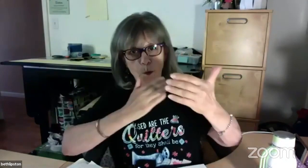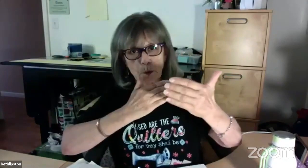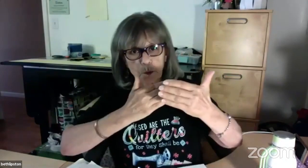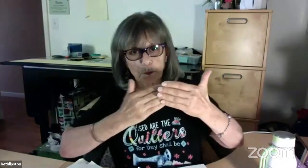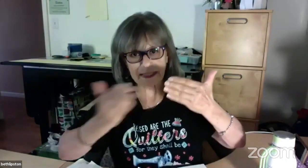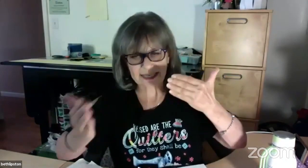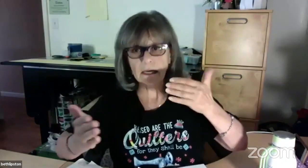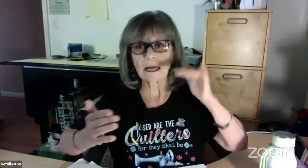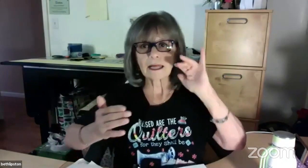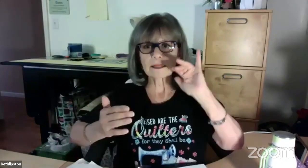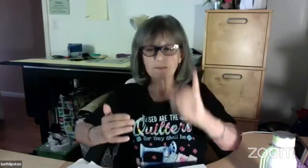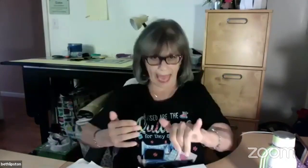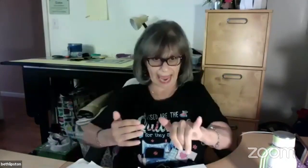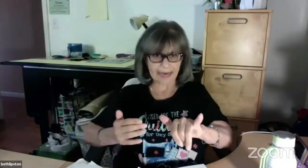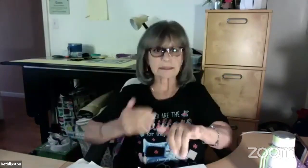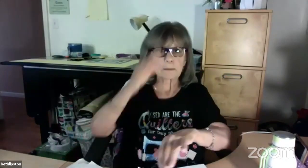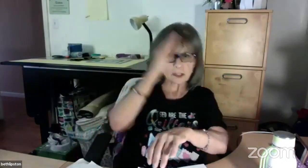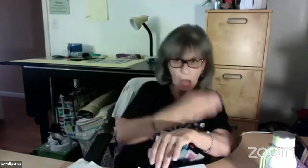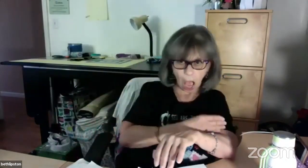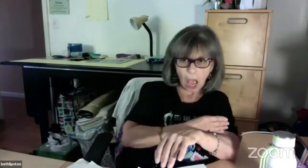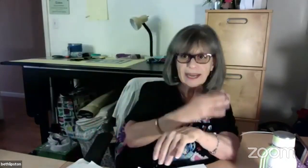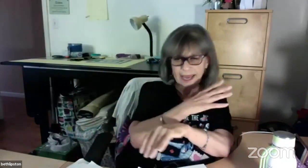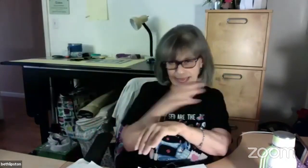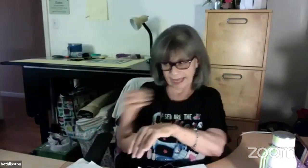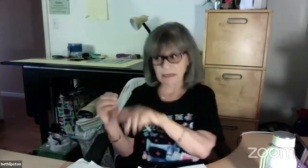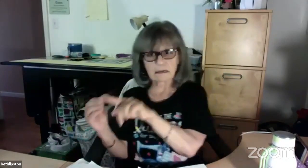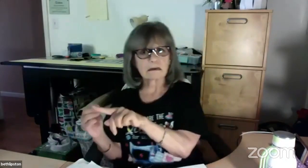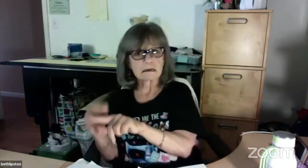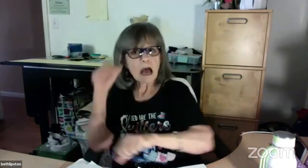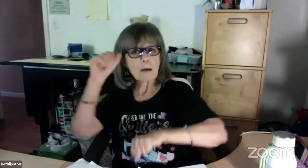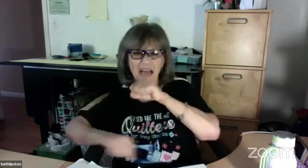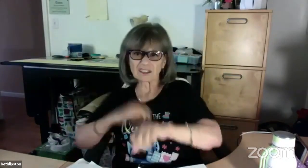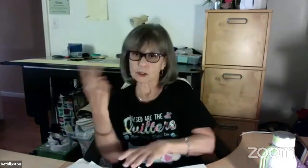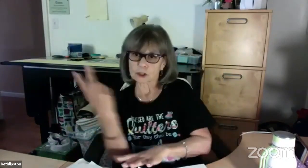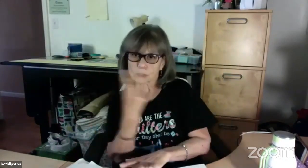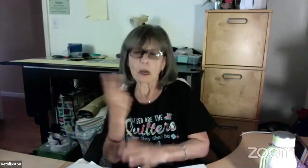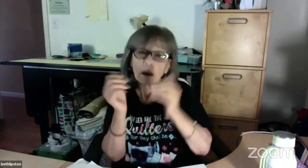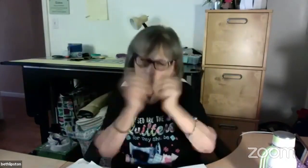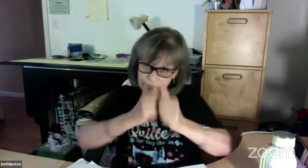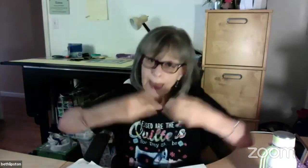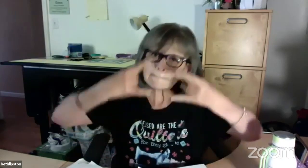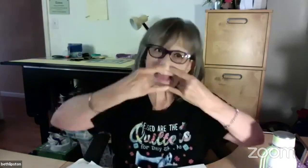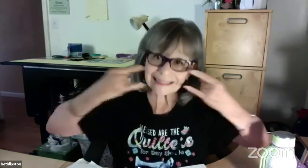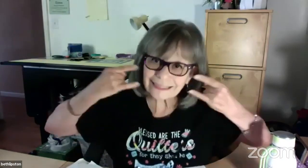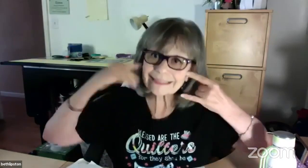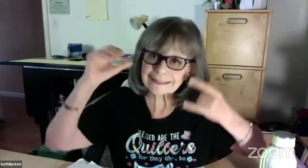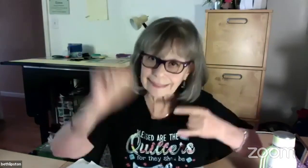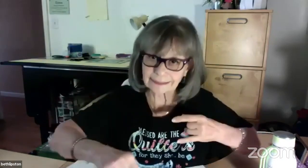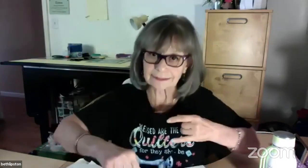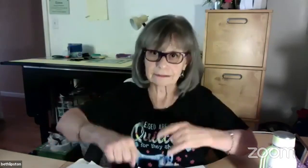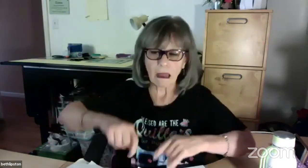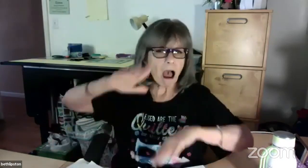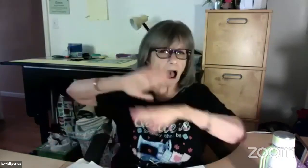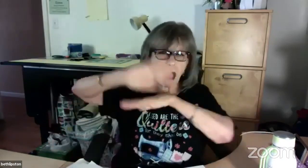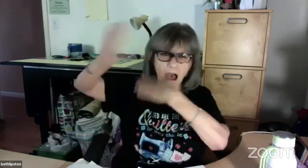it. Anyway, with that, my daughter and son-in-law rode